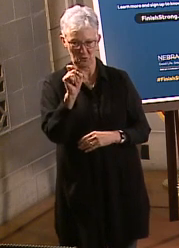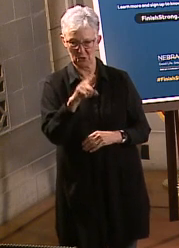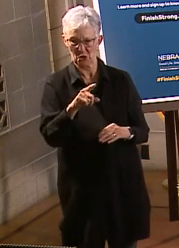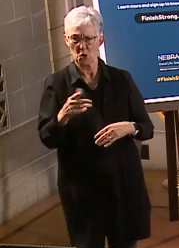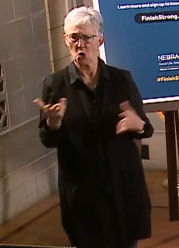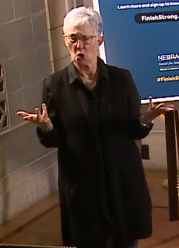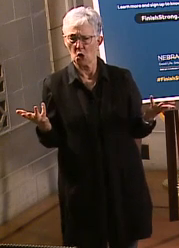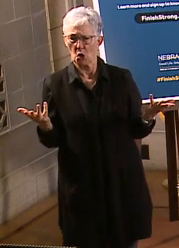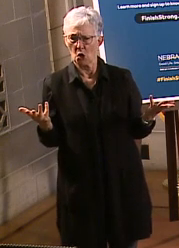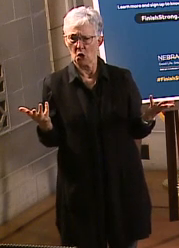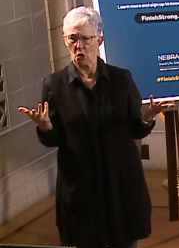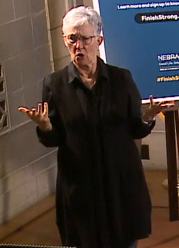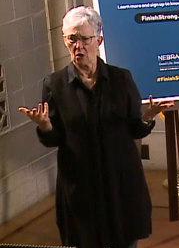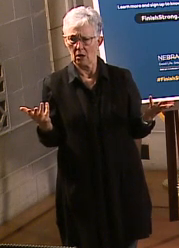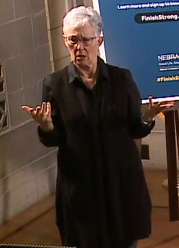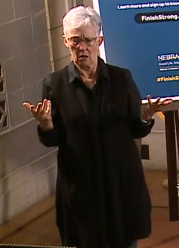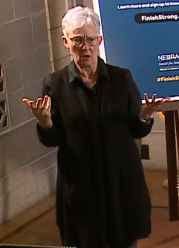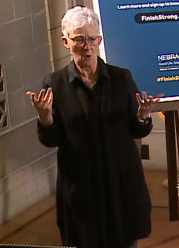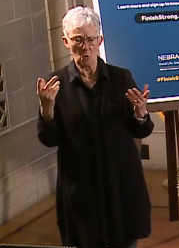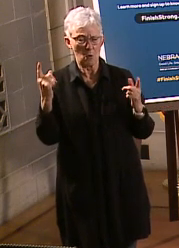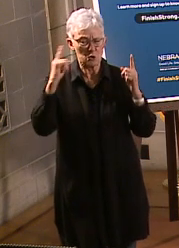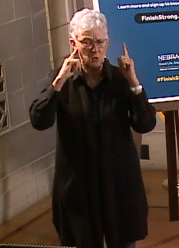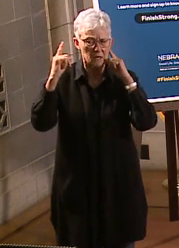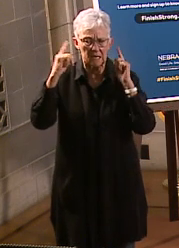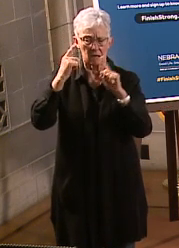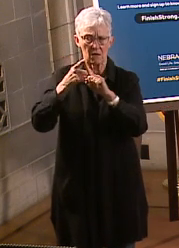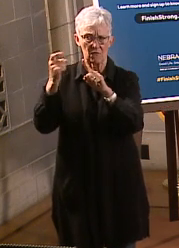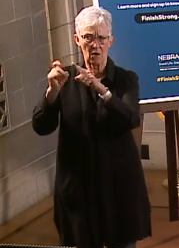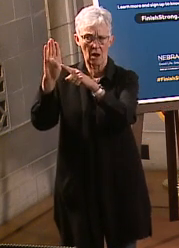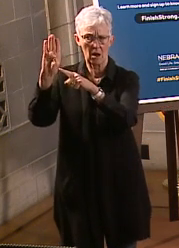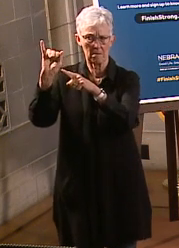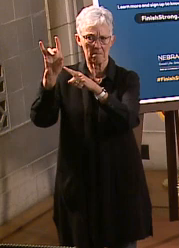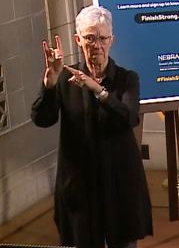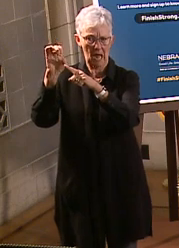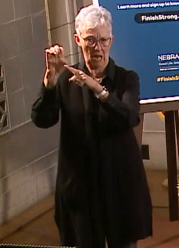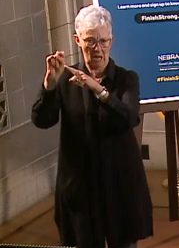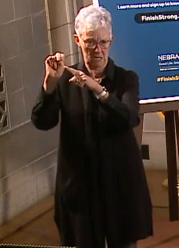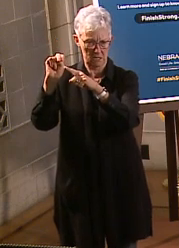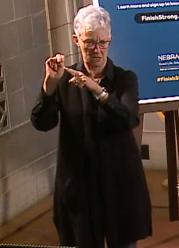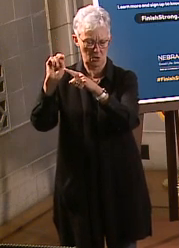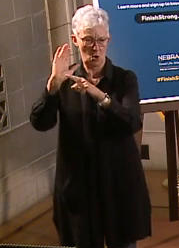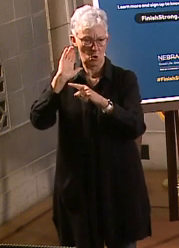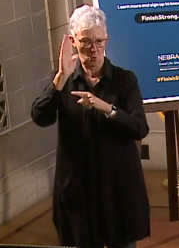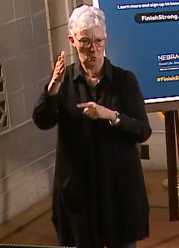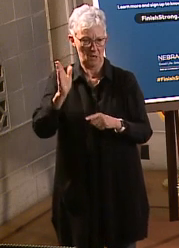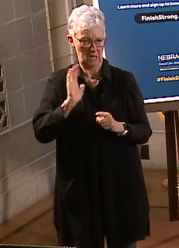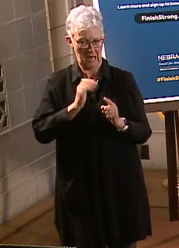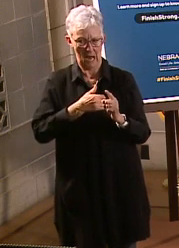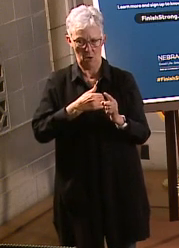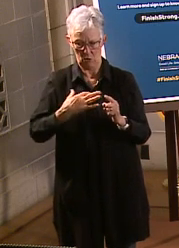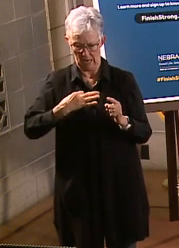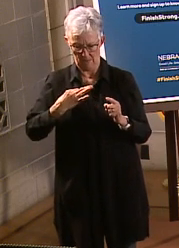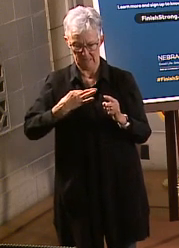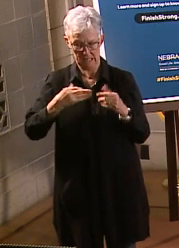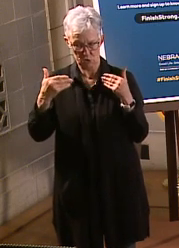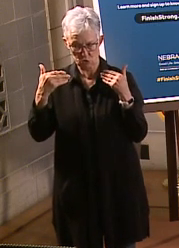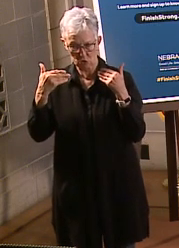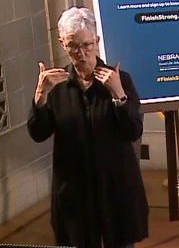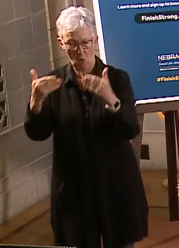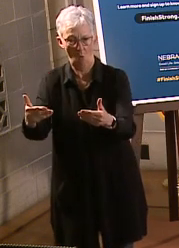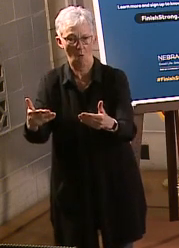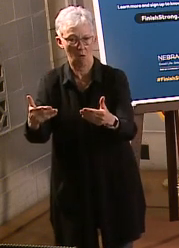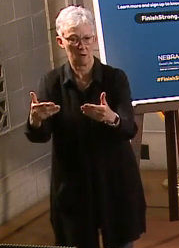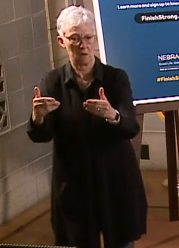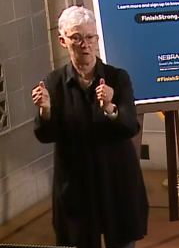what's being heard from the Biden administration on whether the application will even go forward. If it does not, what would be the upshot for Heritage